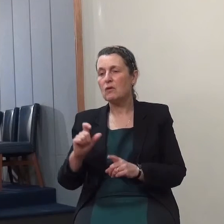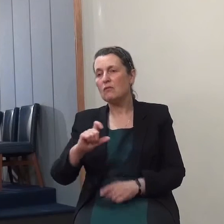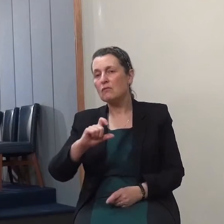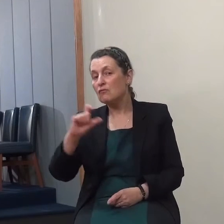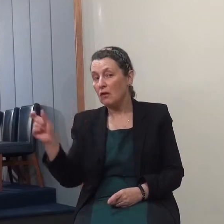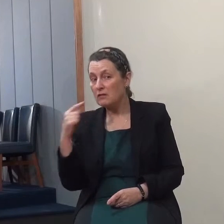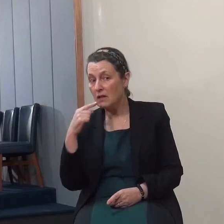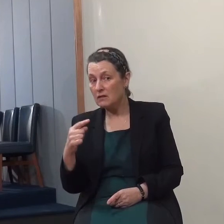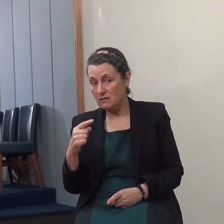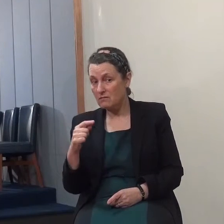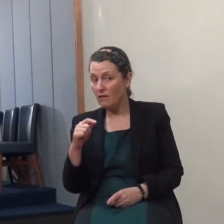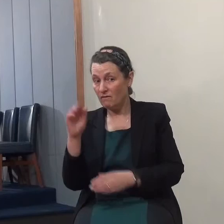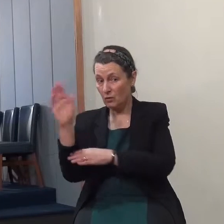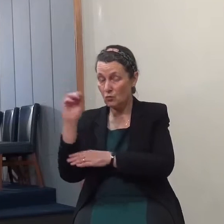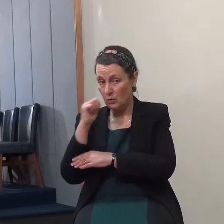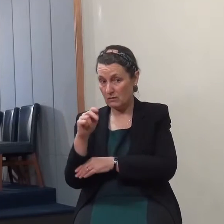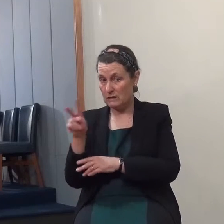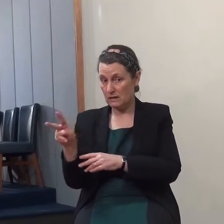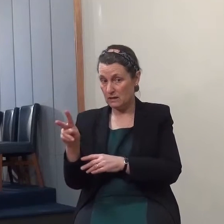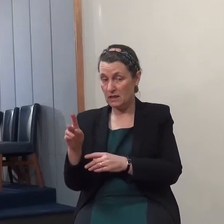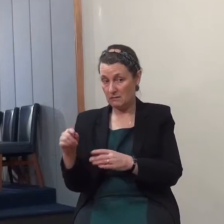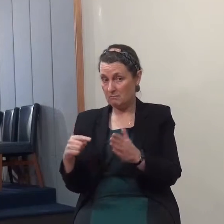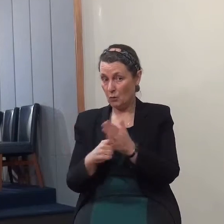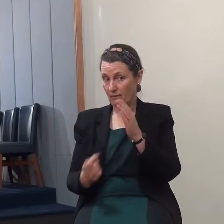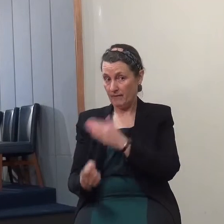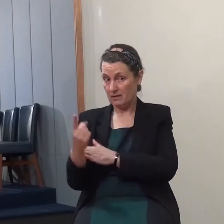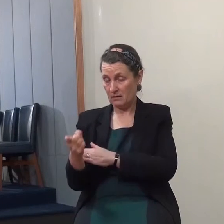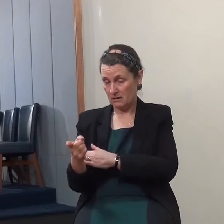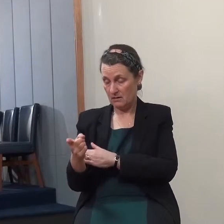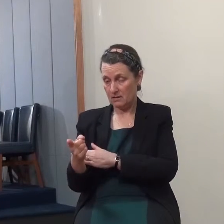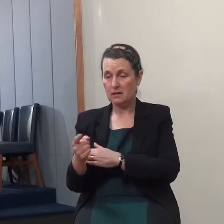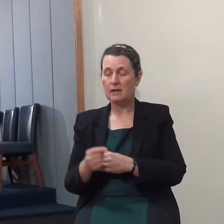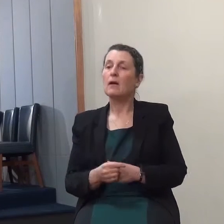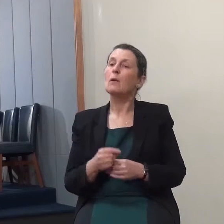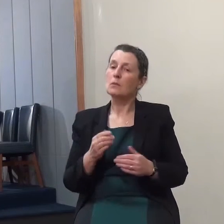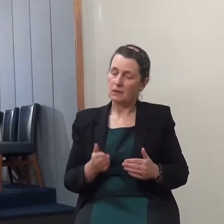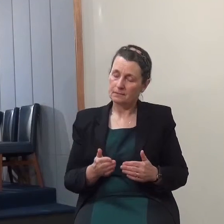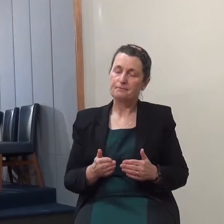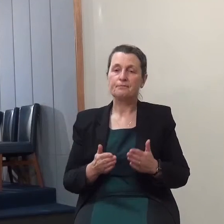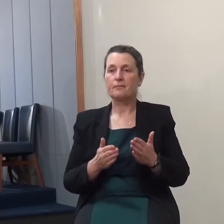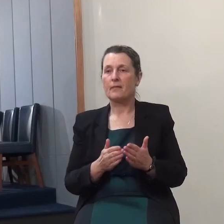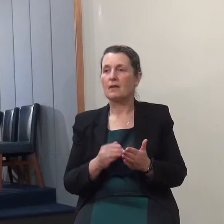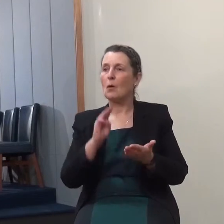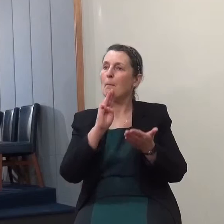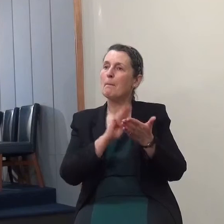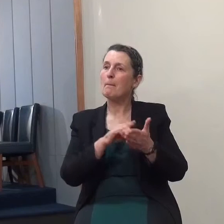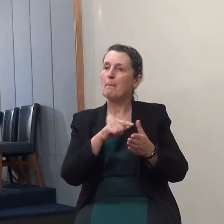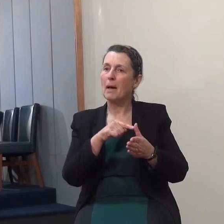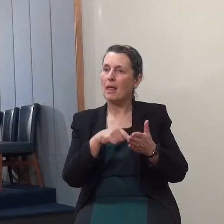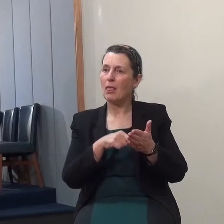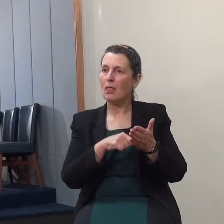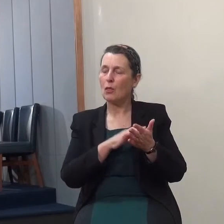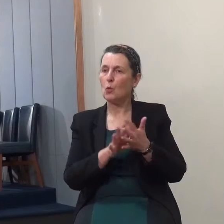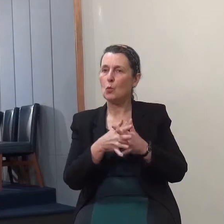see much greater things. Now I'm turning back to Matthew's Gospel and chapter 4